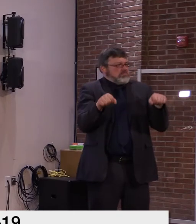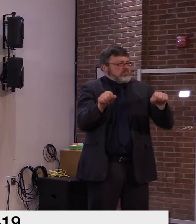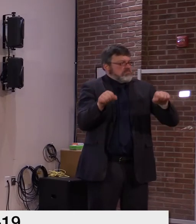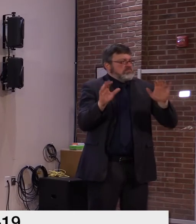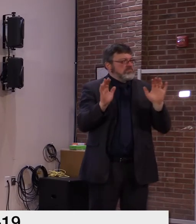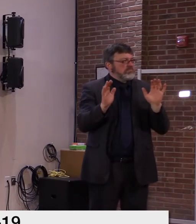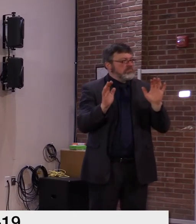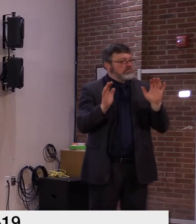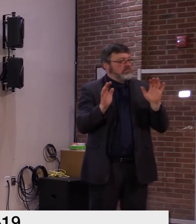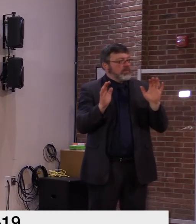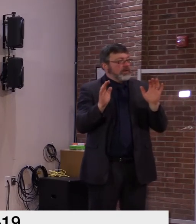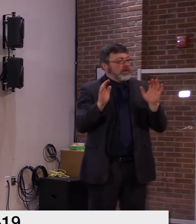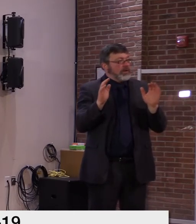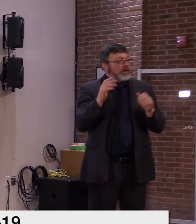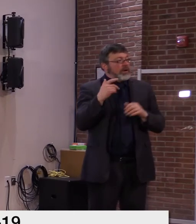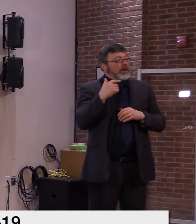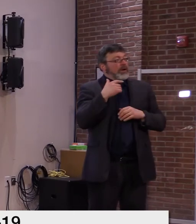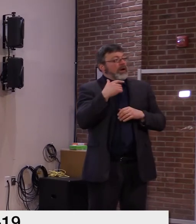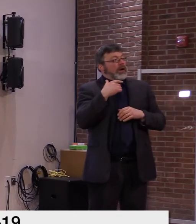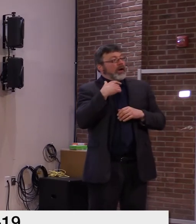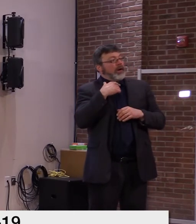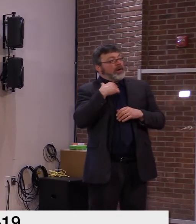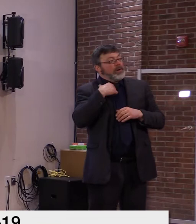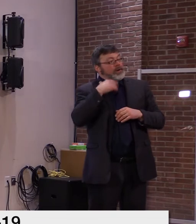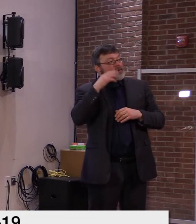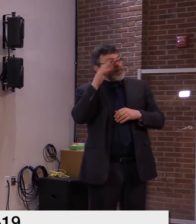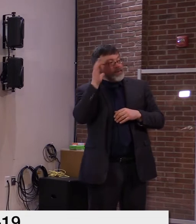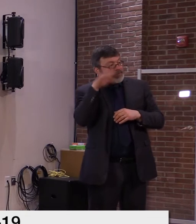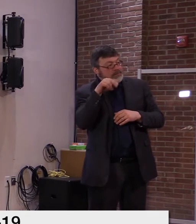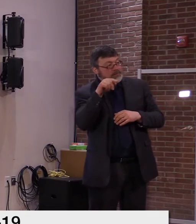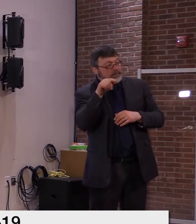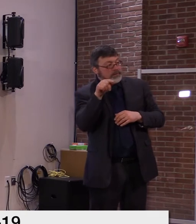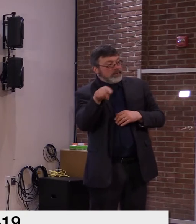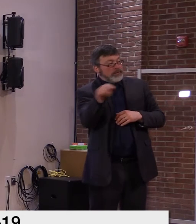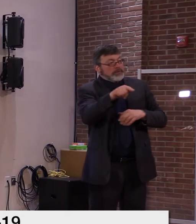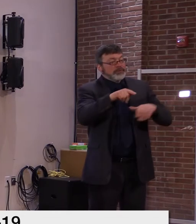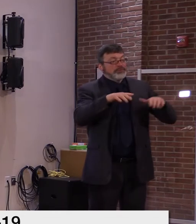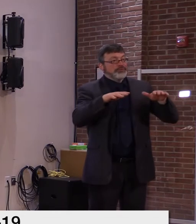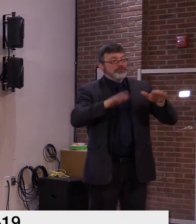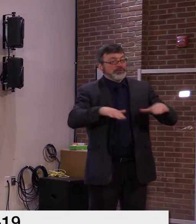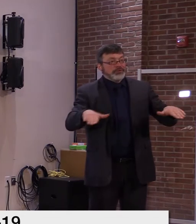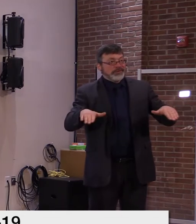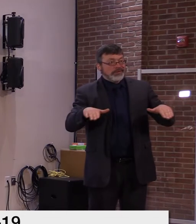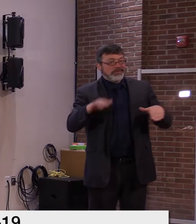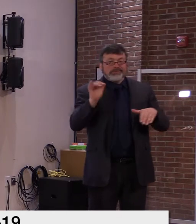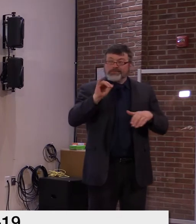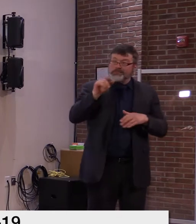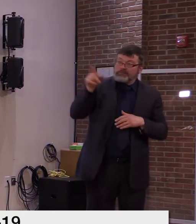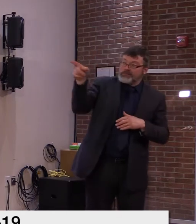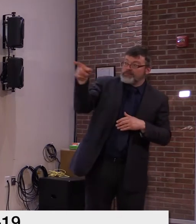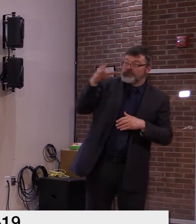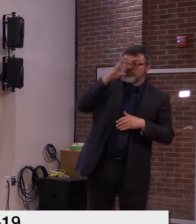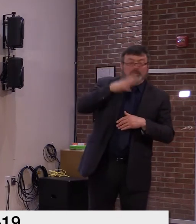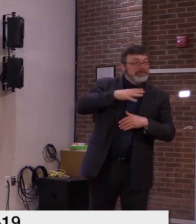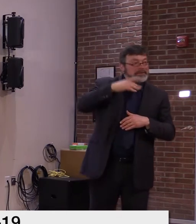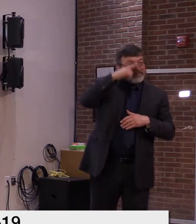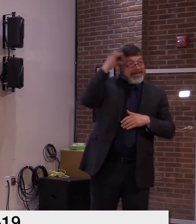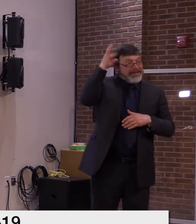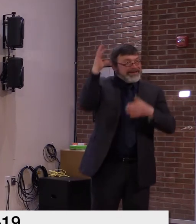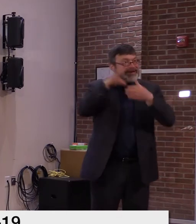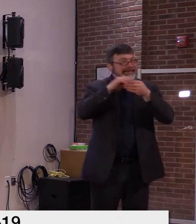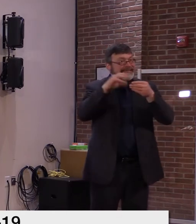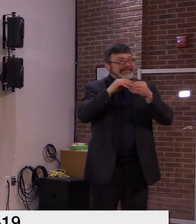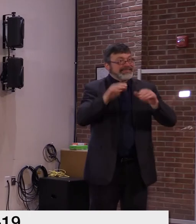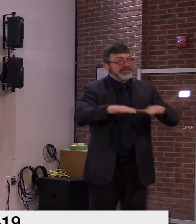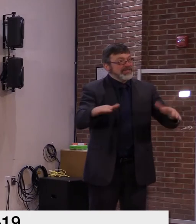the pandemic has been the cause of heightened anxiety and depression among many students. With the advent of vaccines and the return to